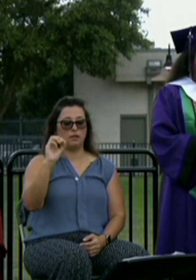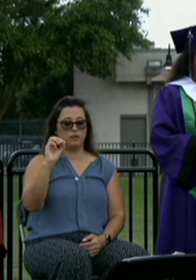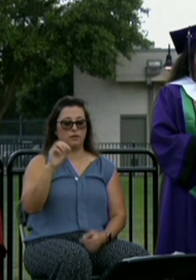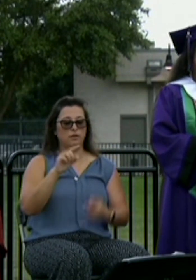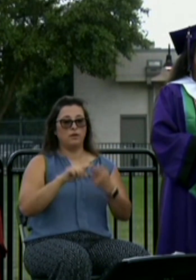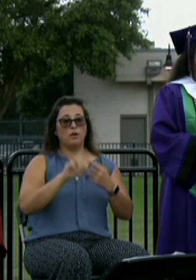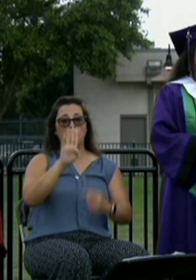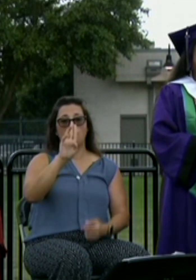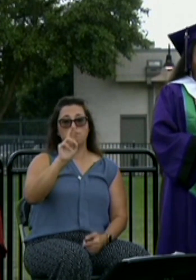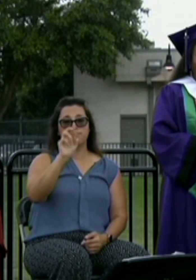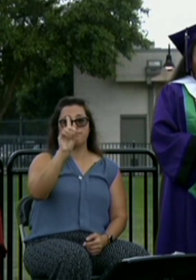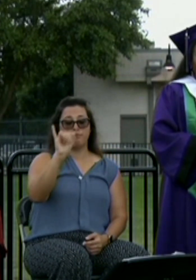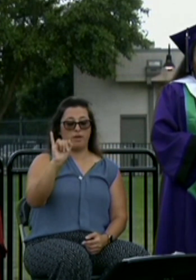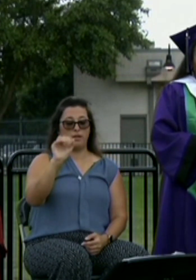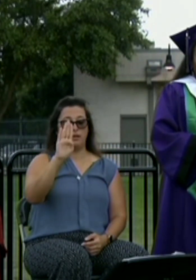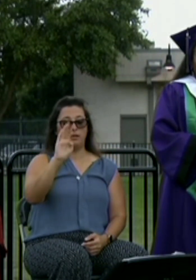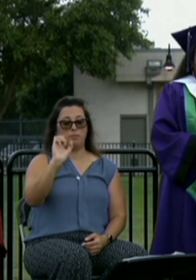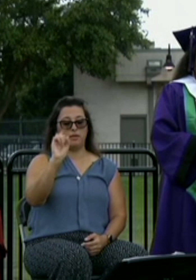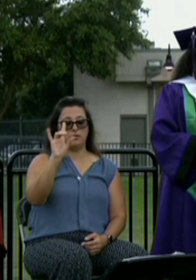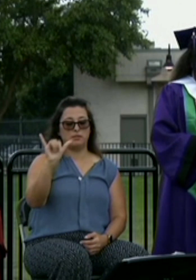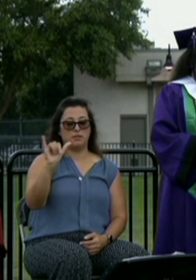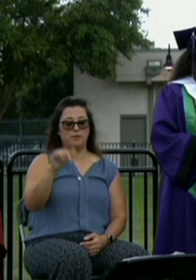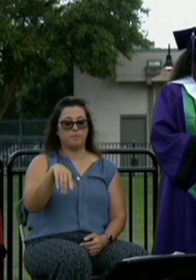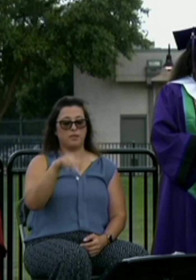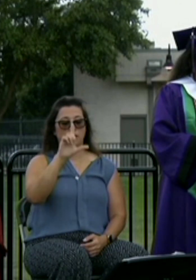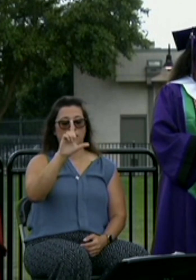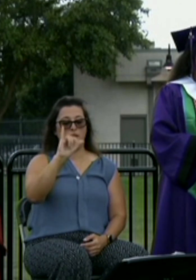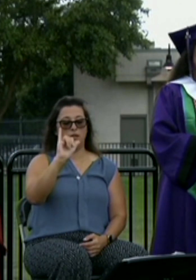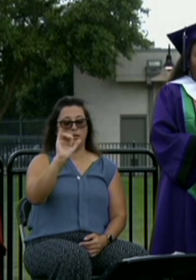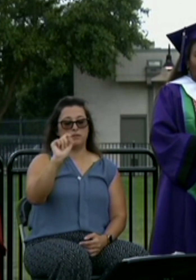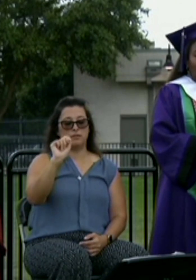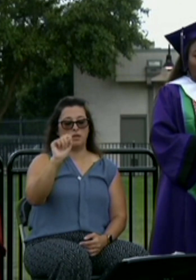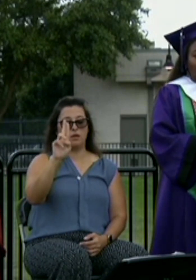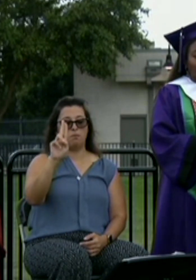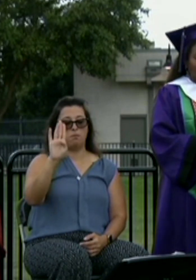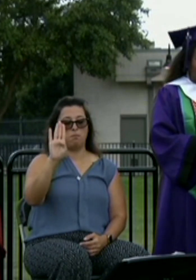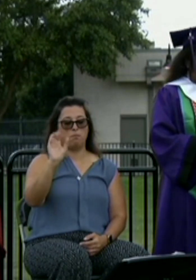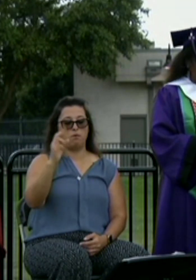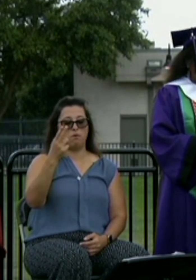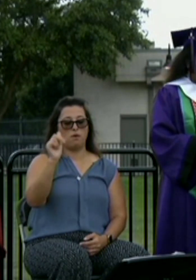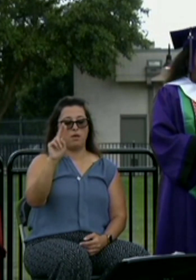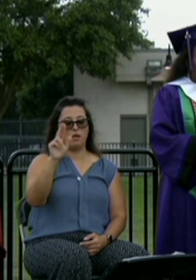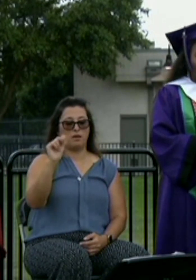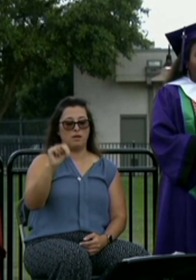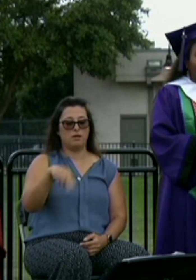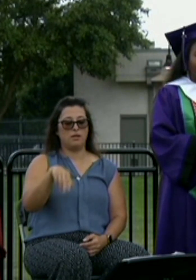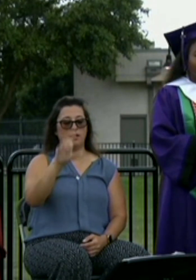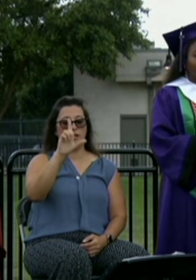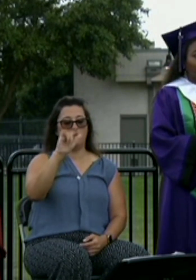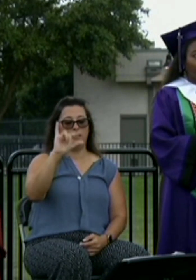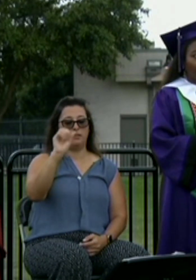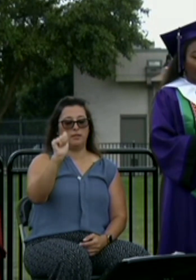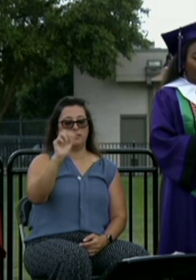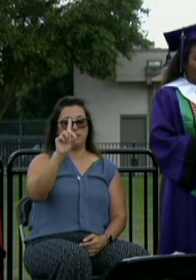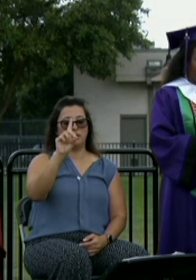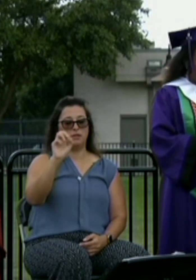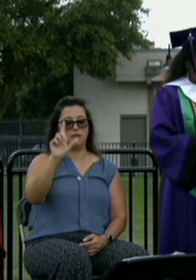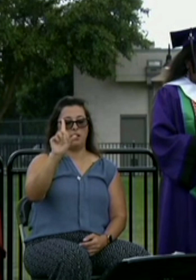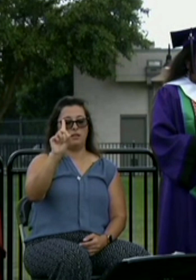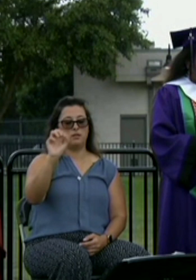Beasley, Lizette Bohannon, Lisa Deldado, Shalise